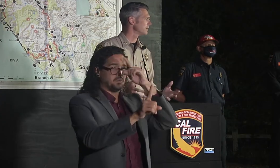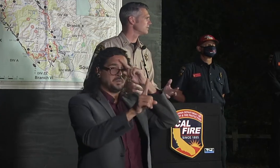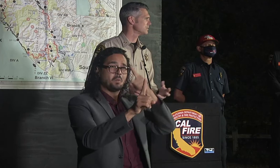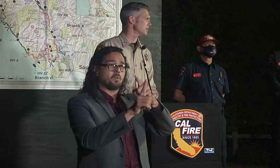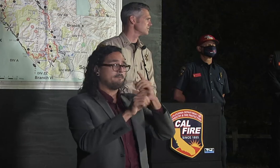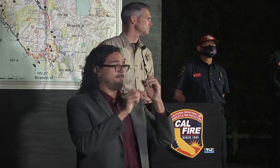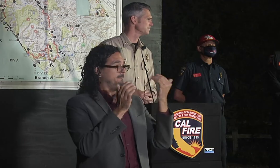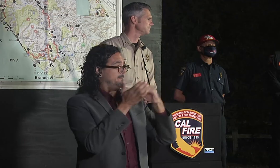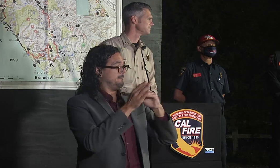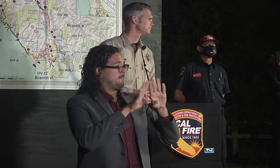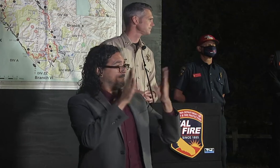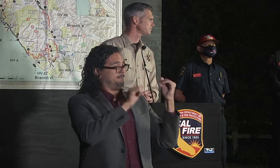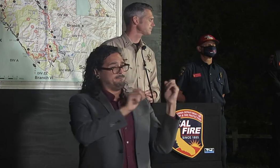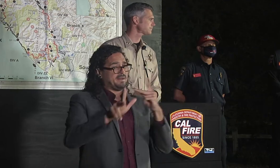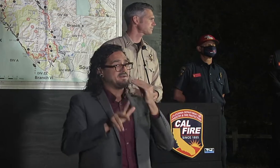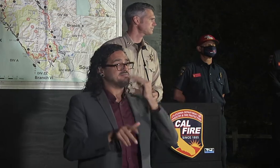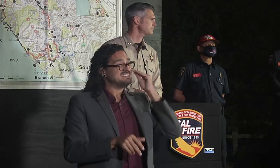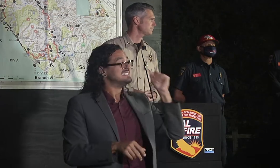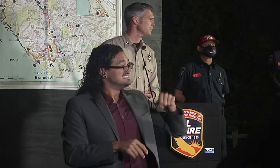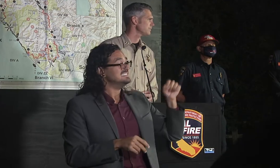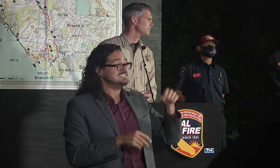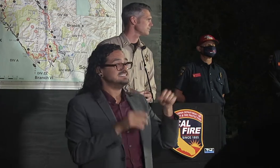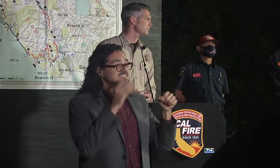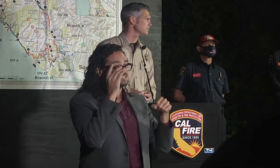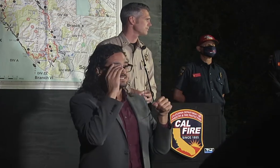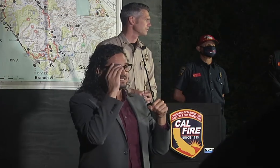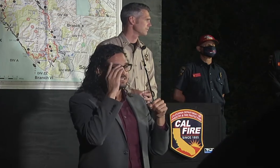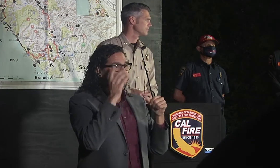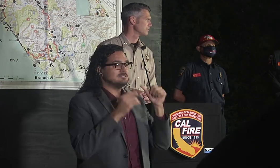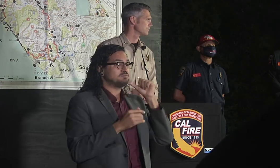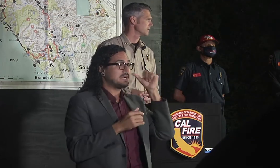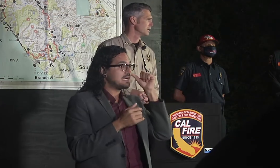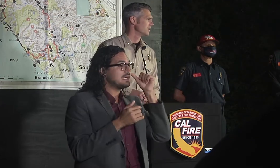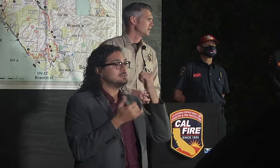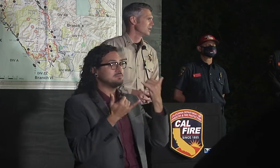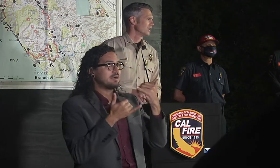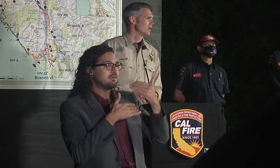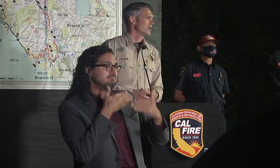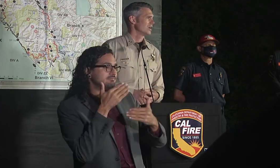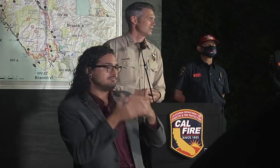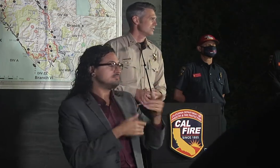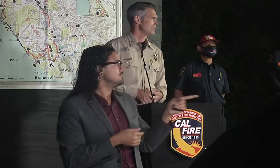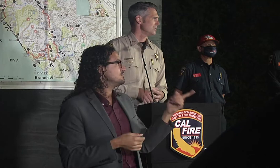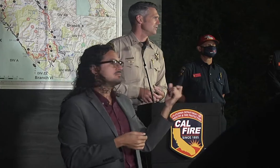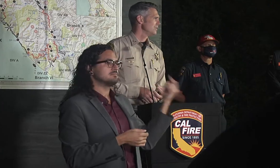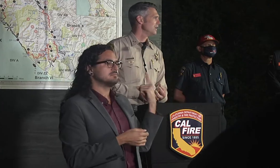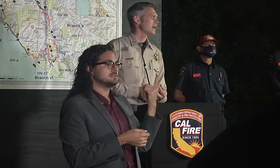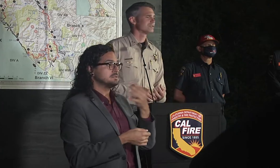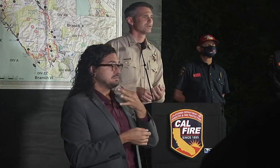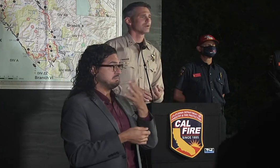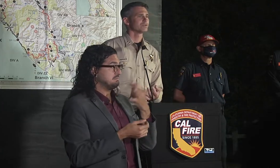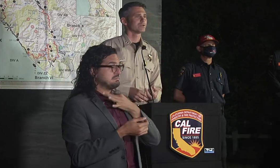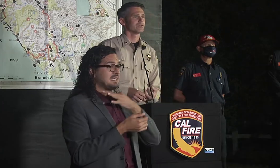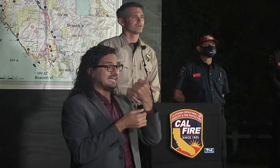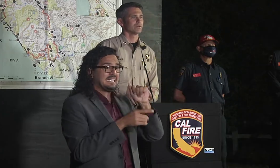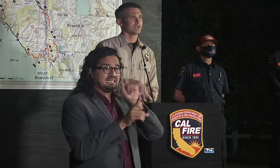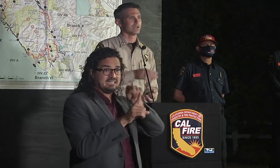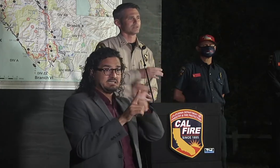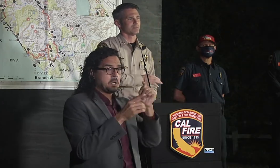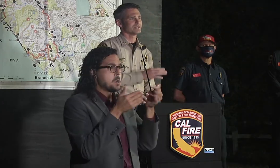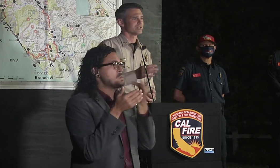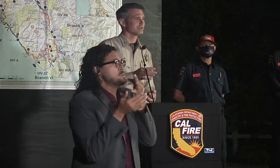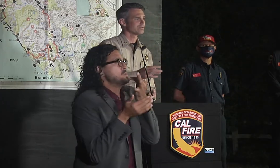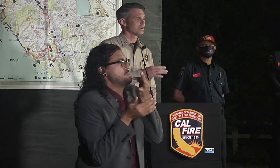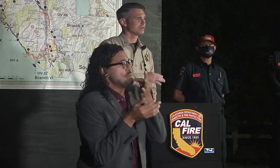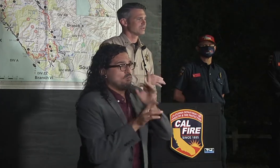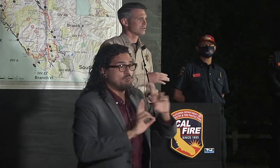But things can change. What I mean is there any communities like almost there? We're almost ready to bring you back. Yeah, so those are, and